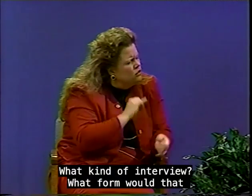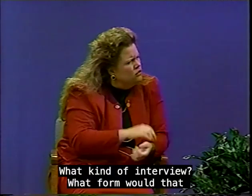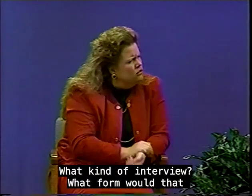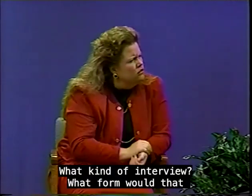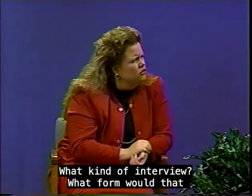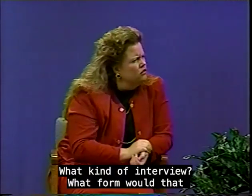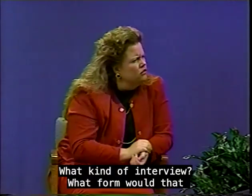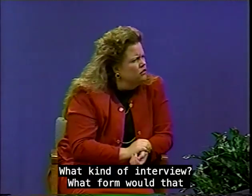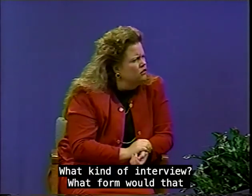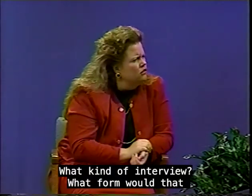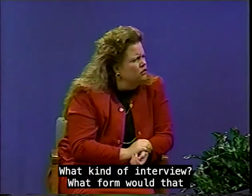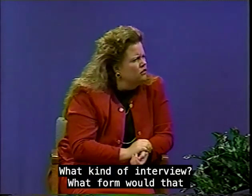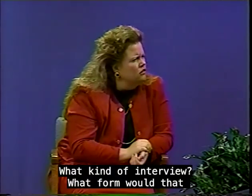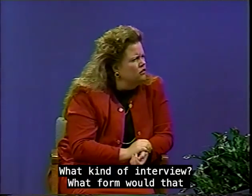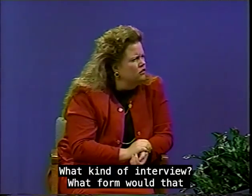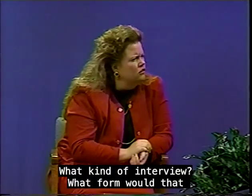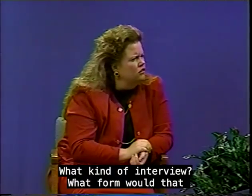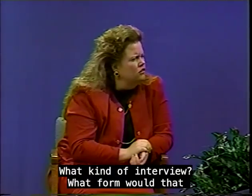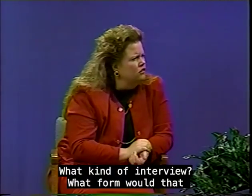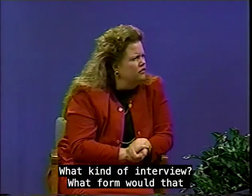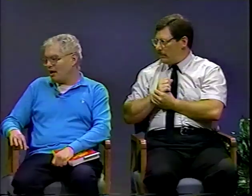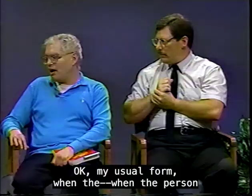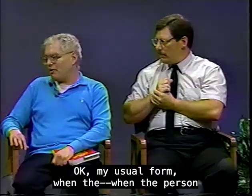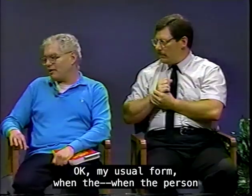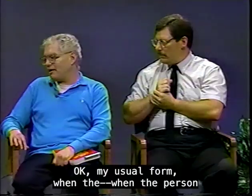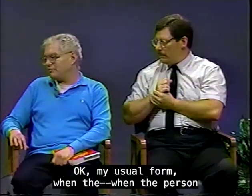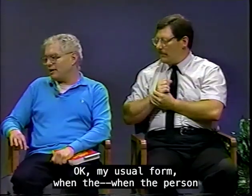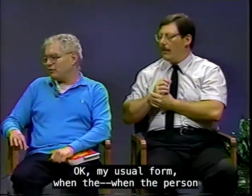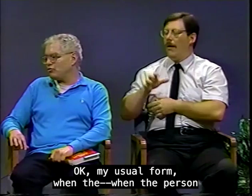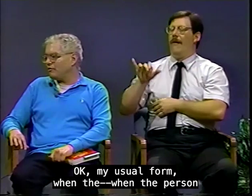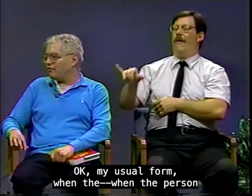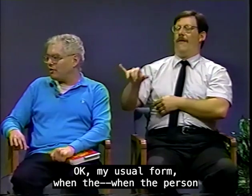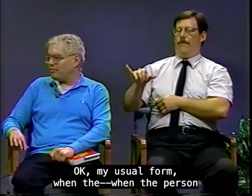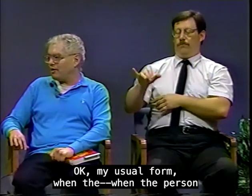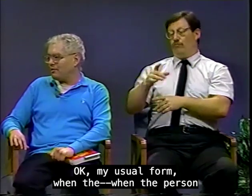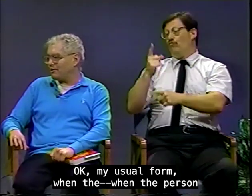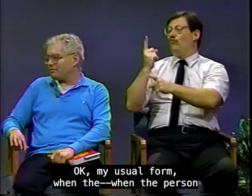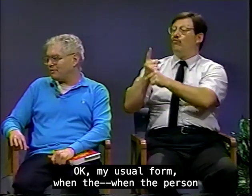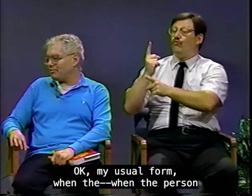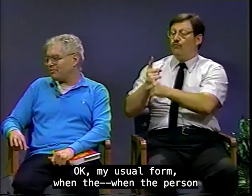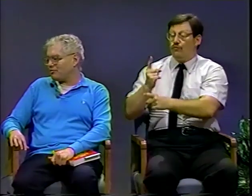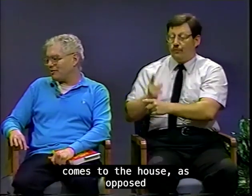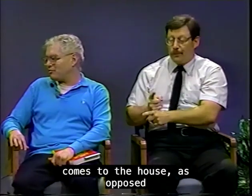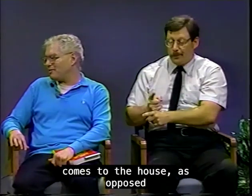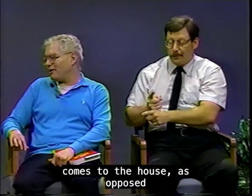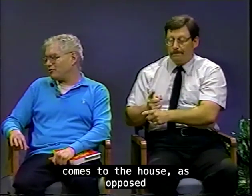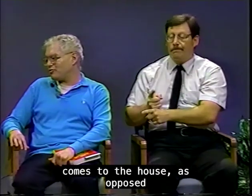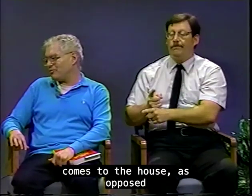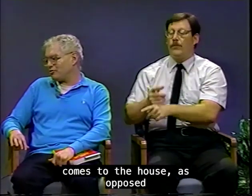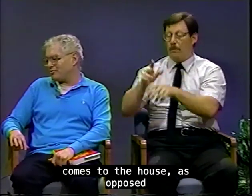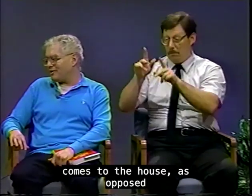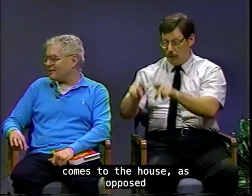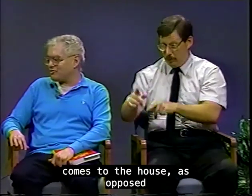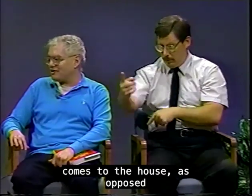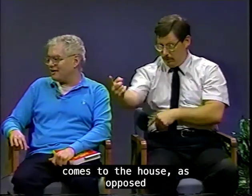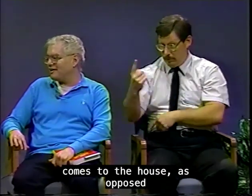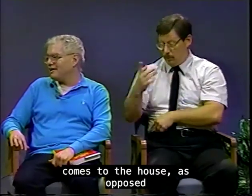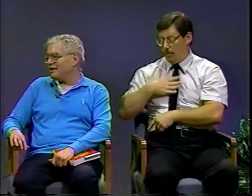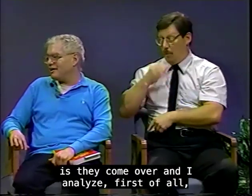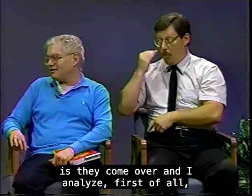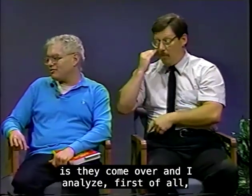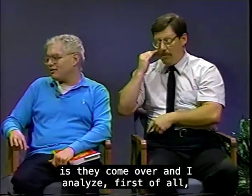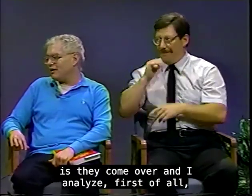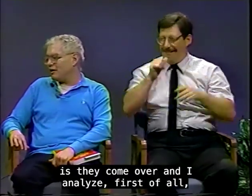What kind of interview? What form would that take? Okay, my usual form, when the person comes to the house as opposed to being out of